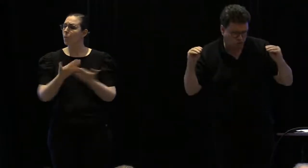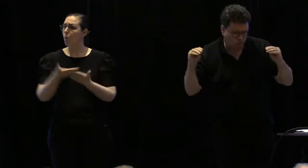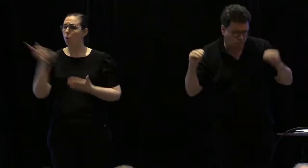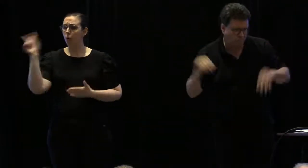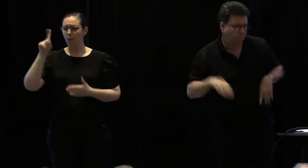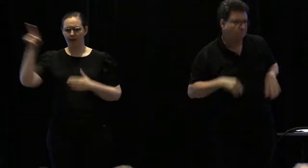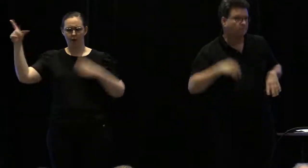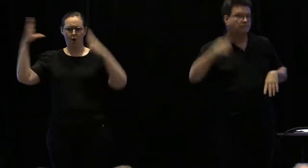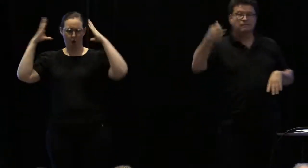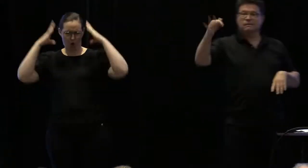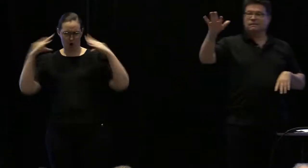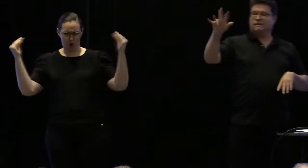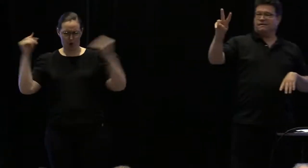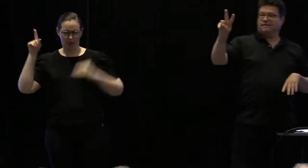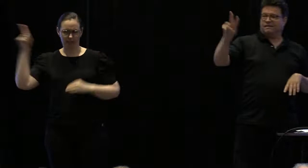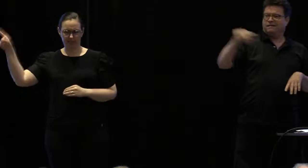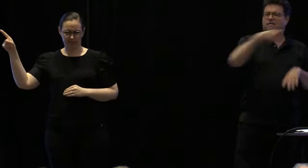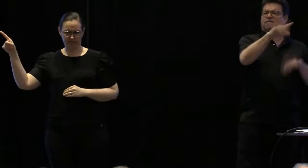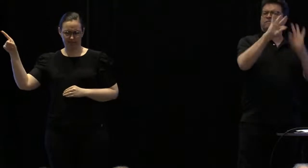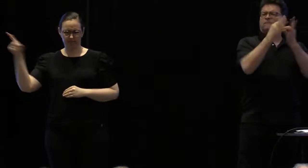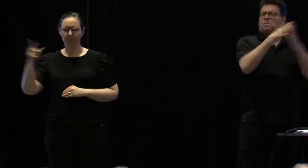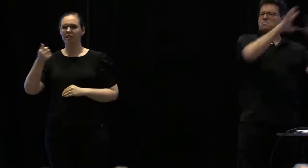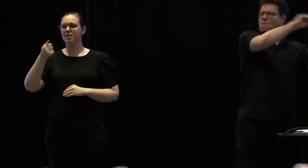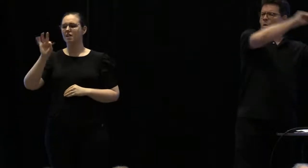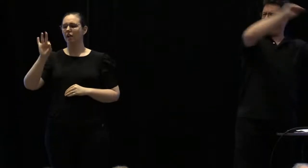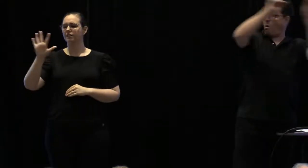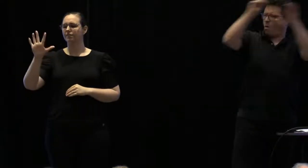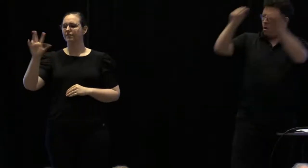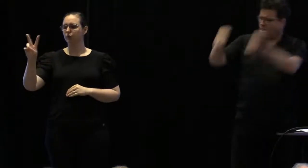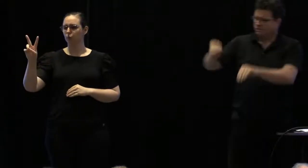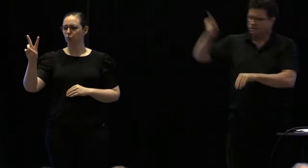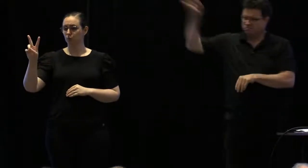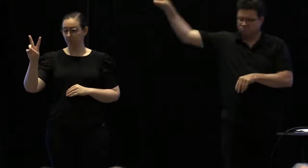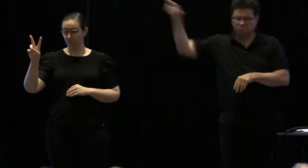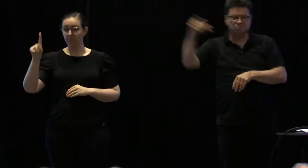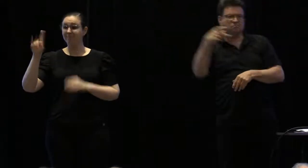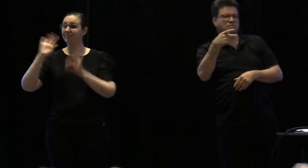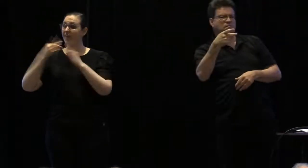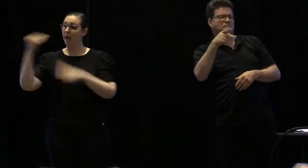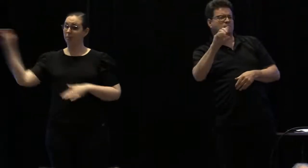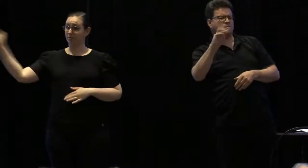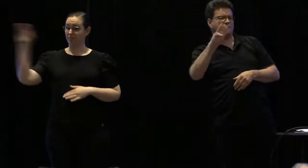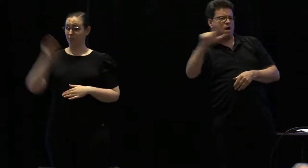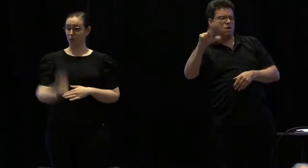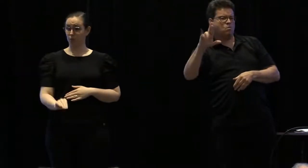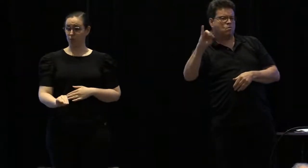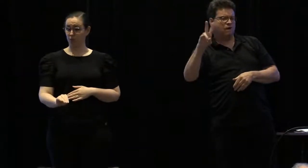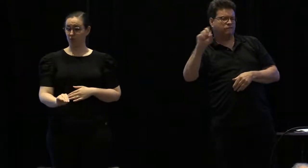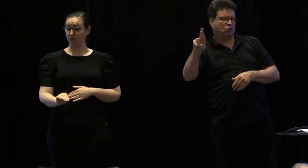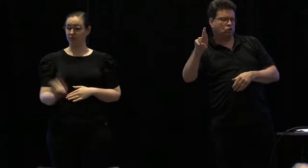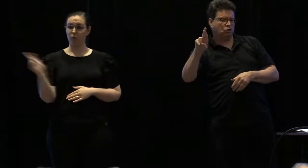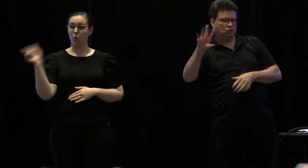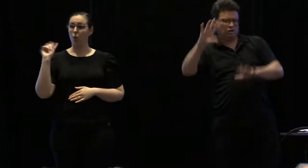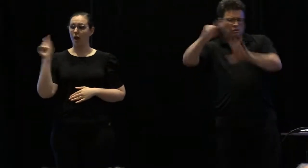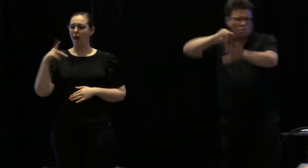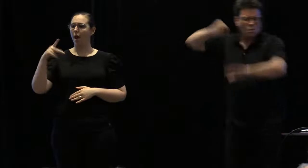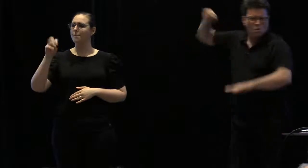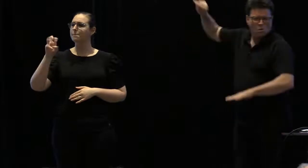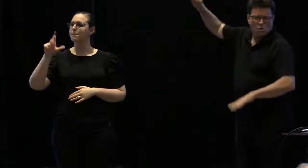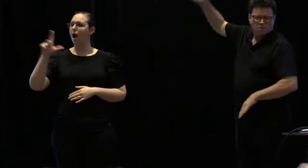was actually born in the Netherlands in 1952. His family then moved to Powell River.